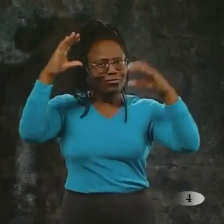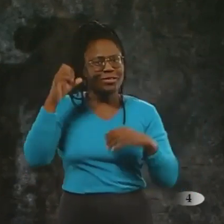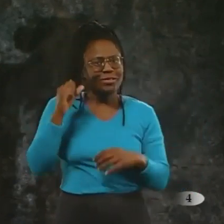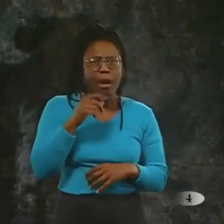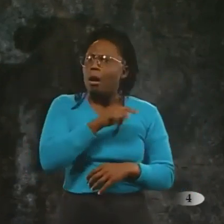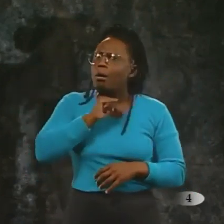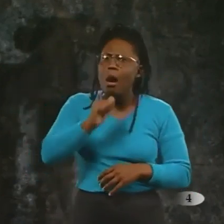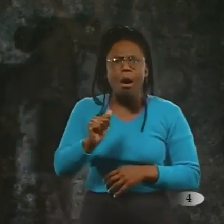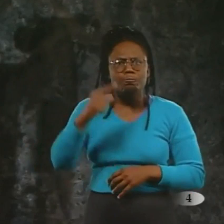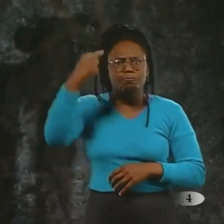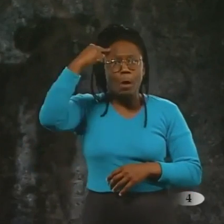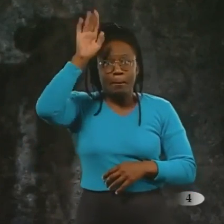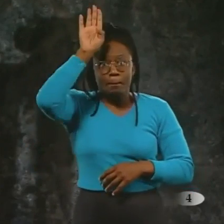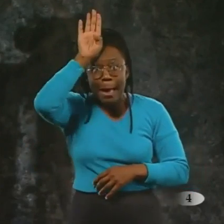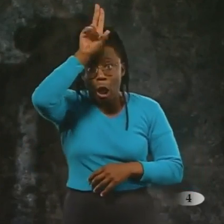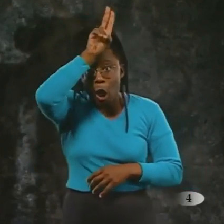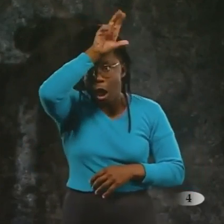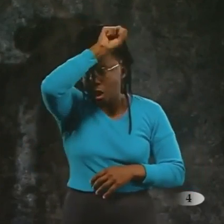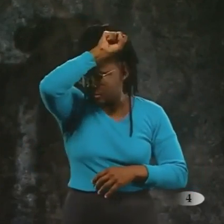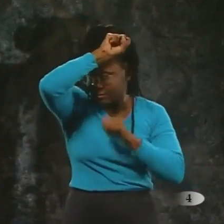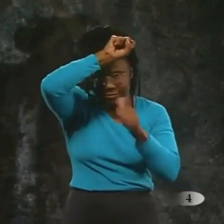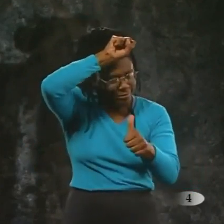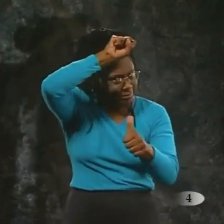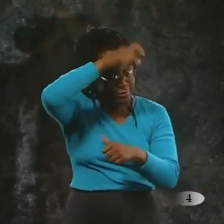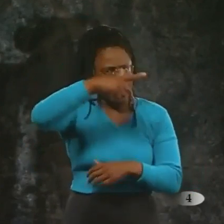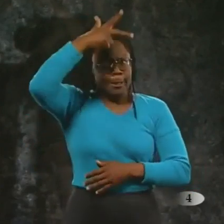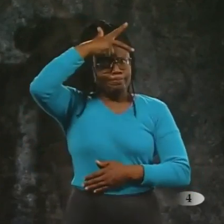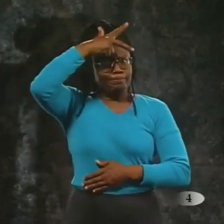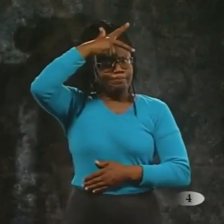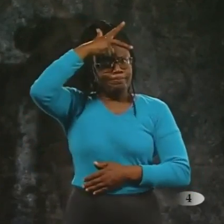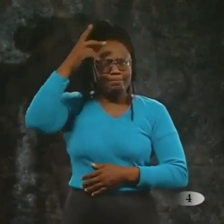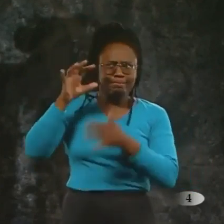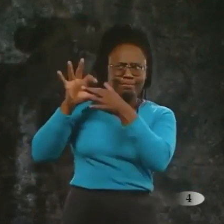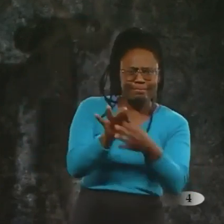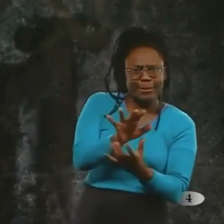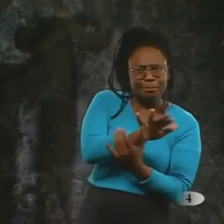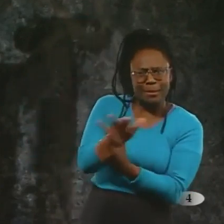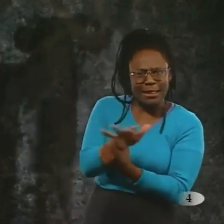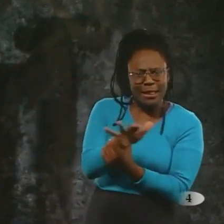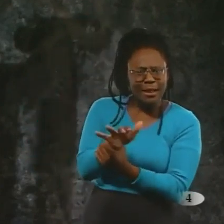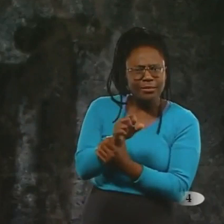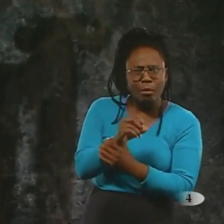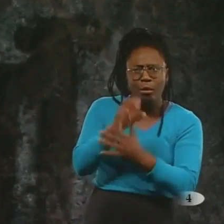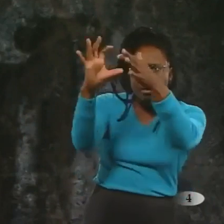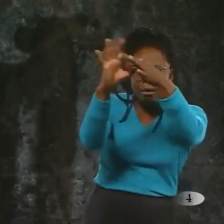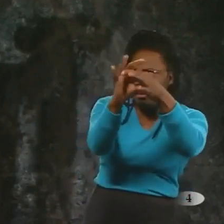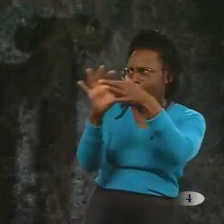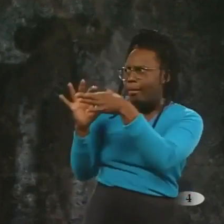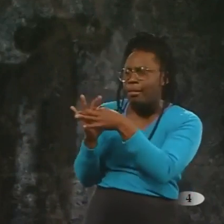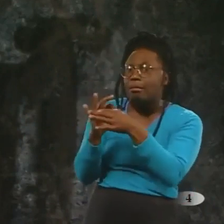connect the shape of bus, and in their brain, they see bus. In their thought process, they don't see